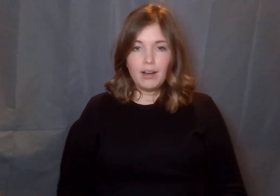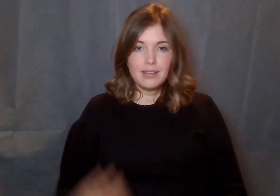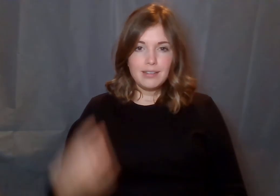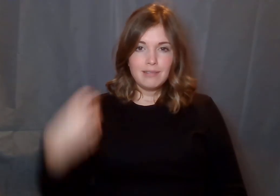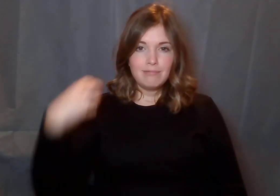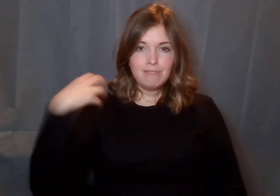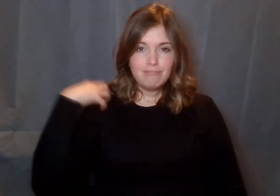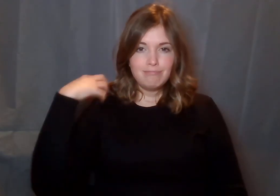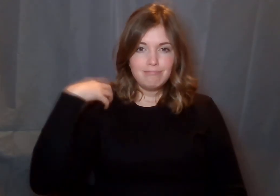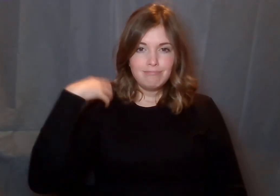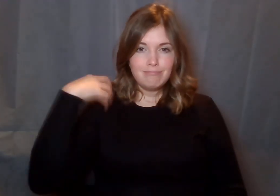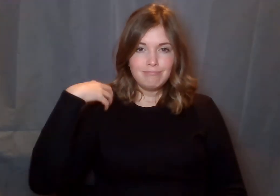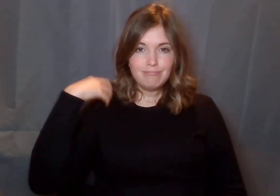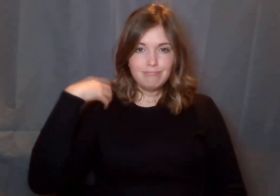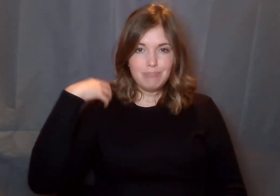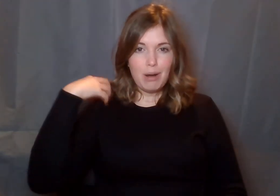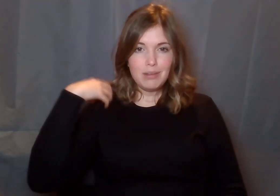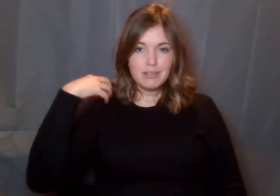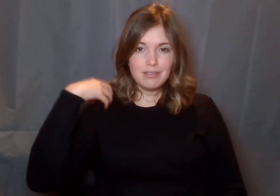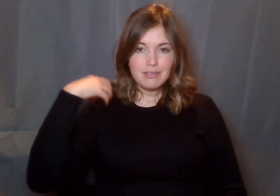Boss. Boss.